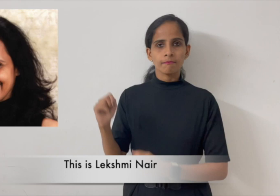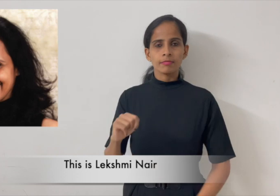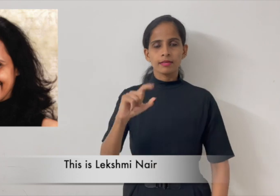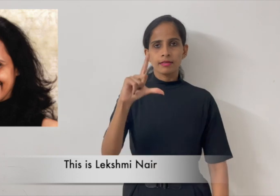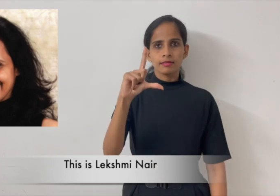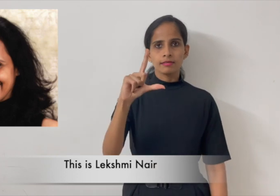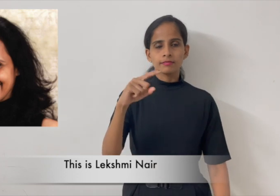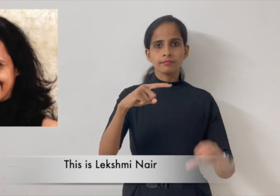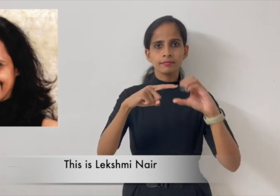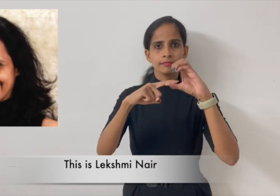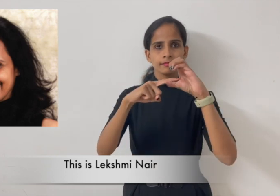This is